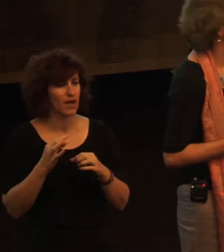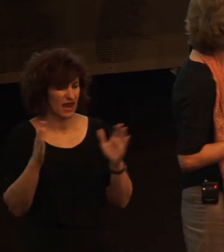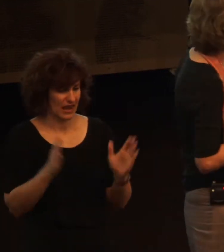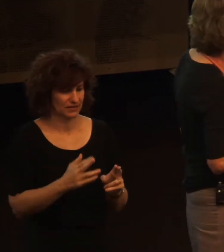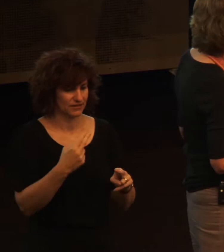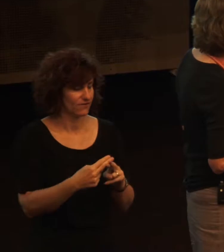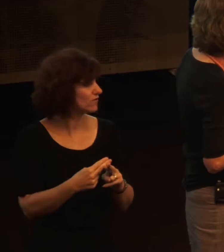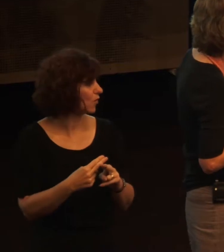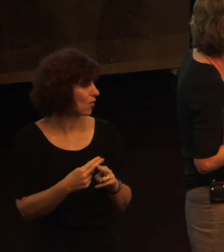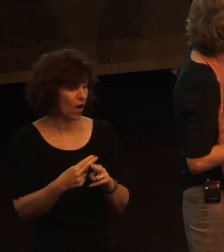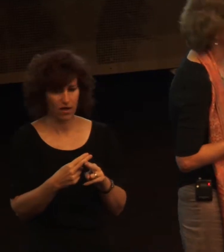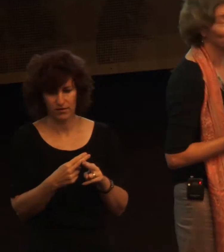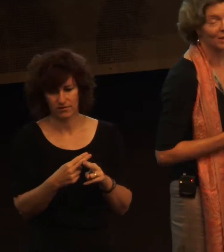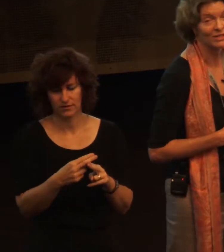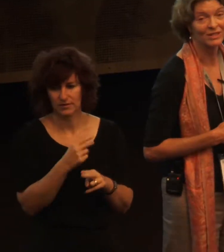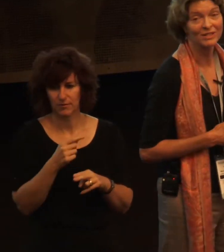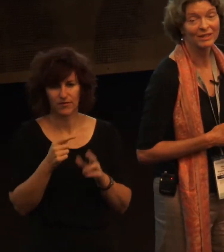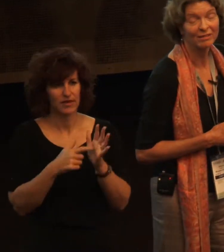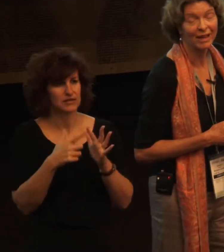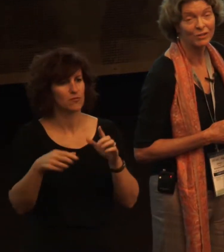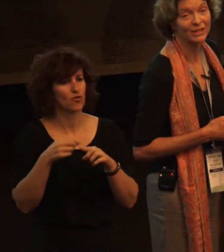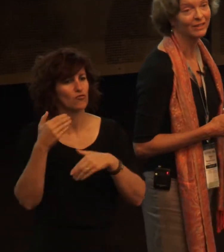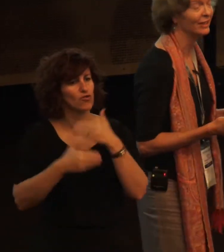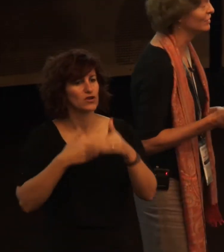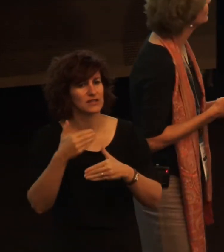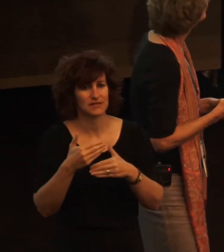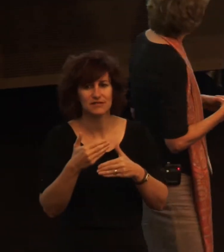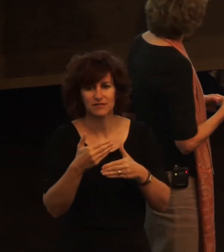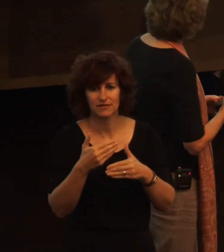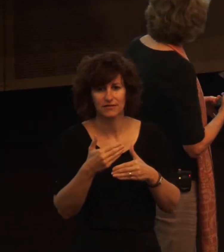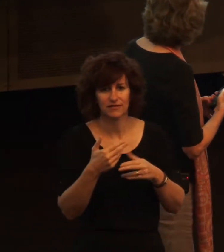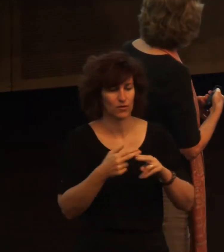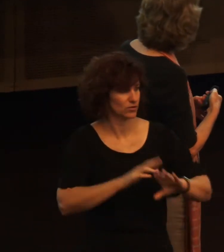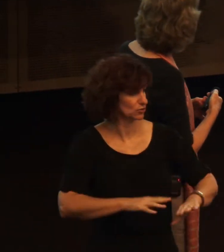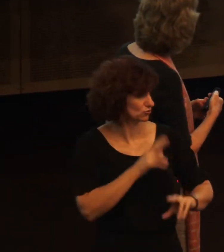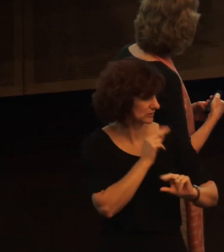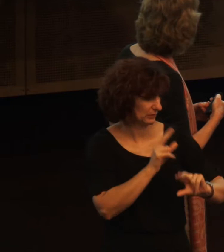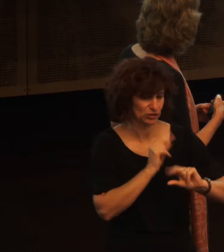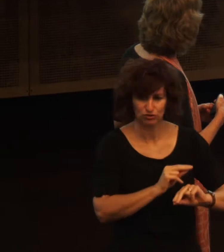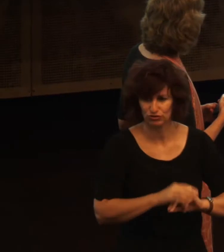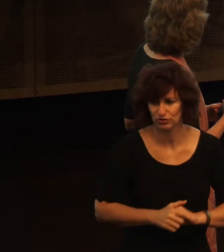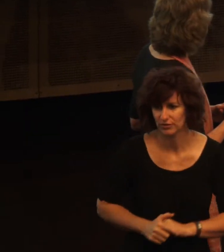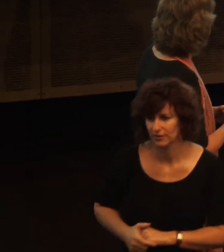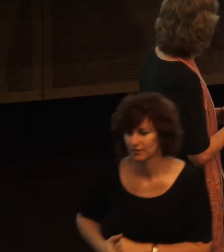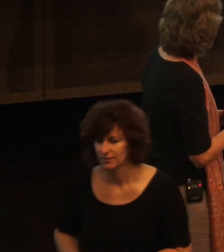of the temporal processes in children's early speech.